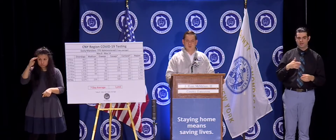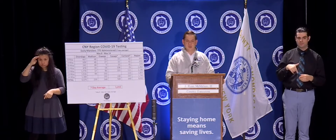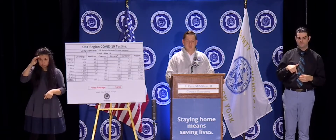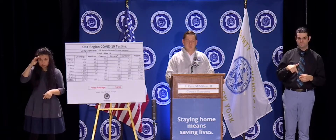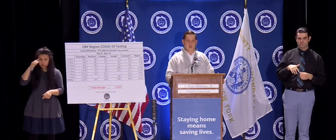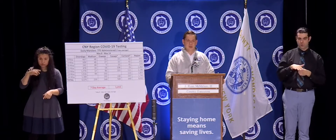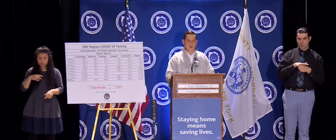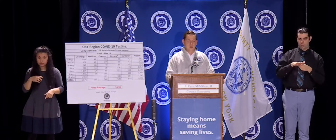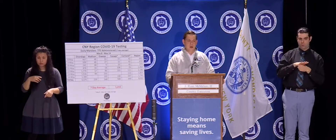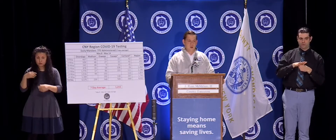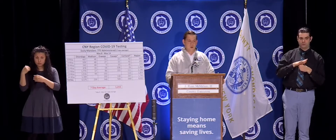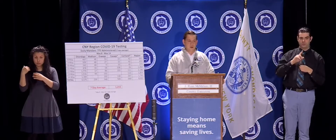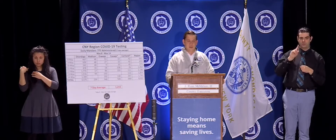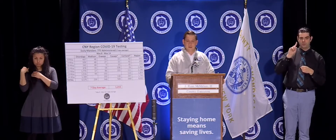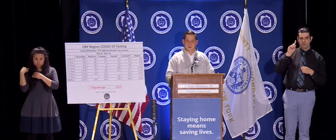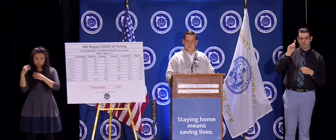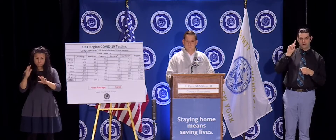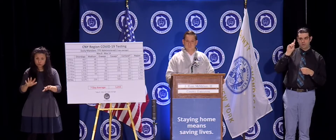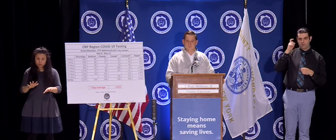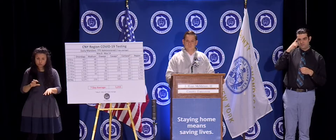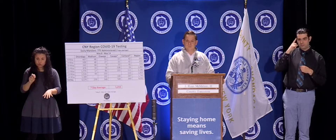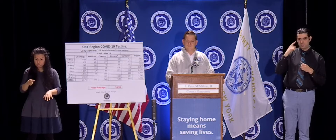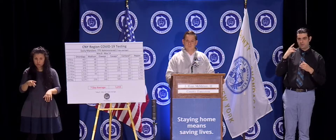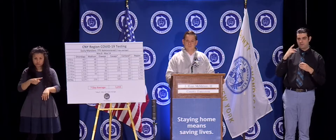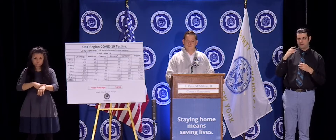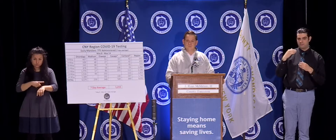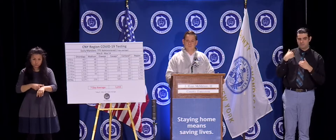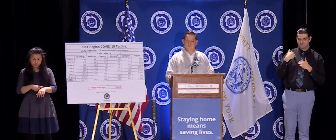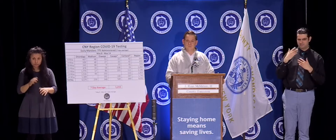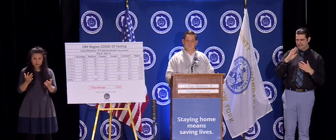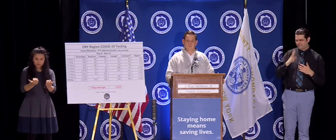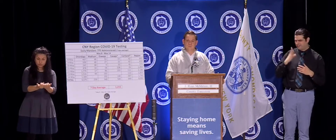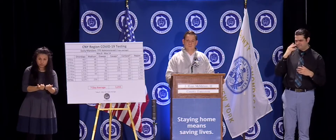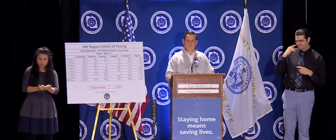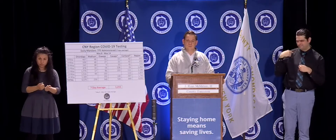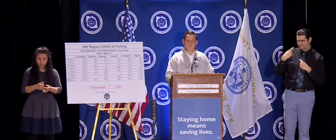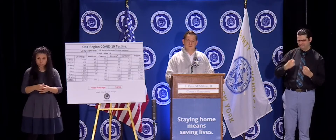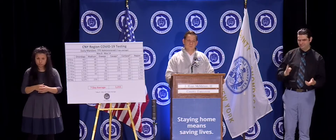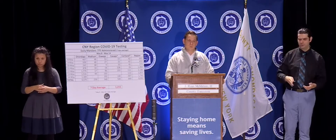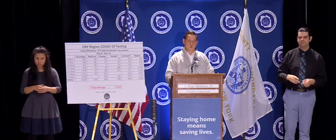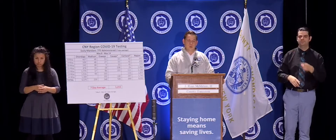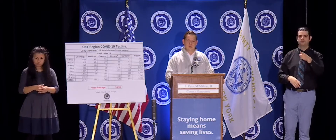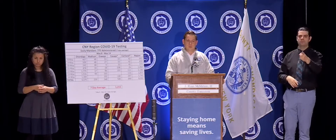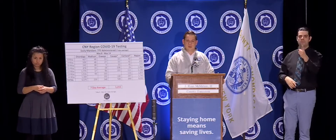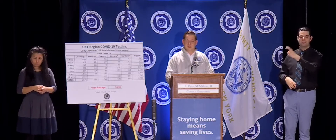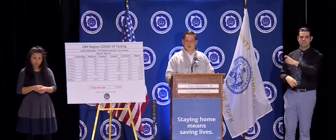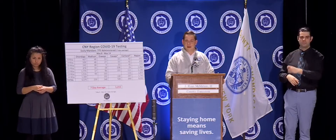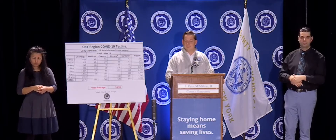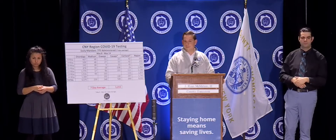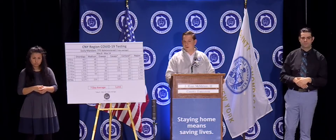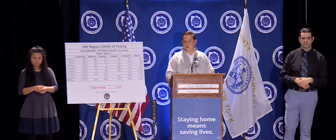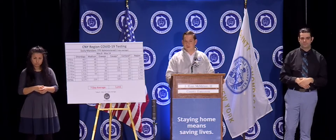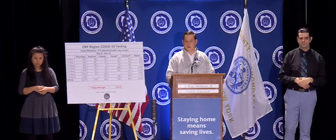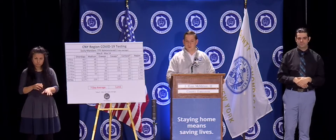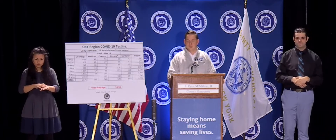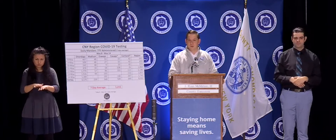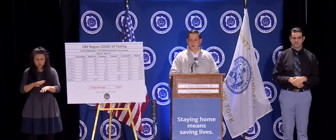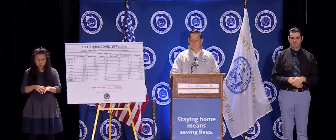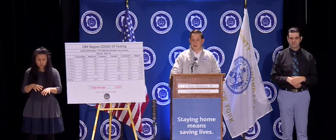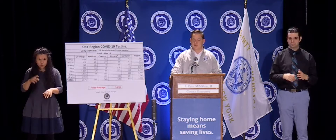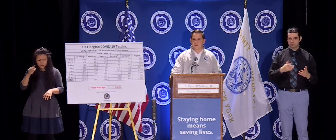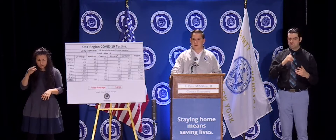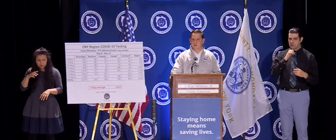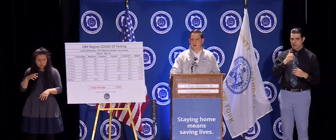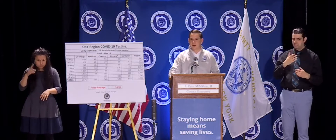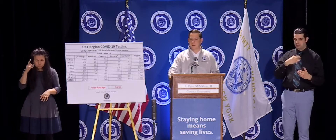in this situation really quite like this. You said not many complaints. Have there been any complaints? We get complaints every day, so there's going to be